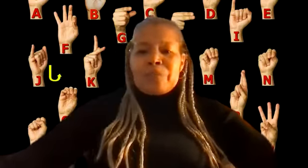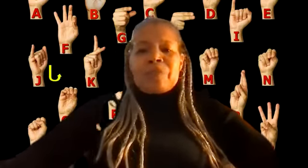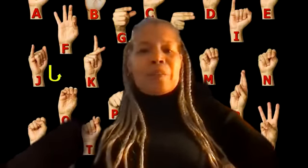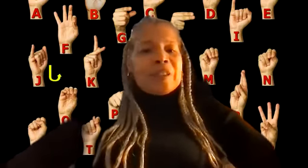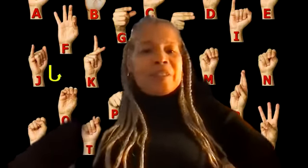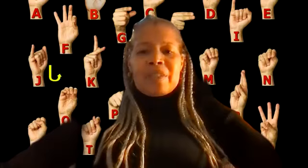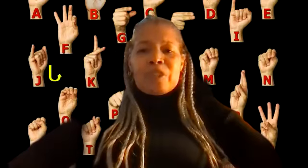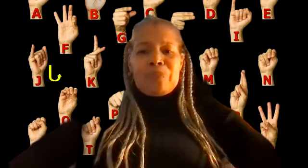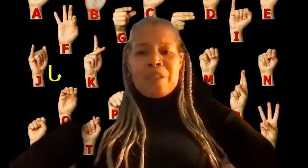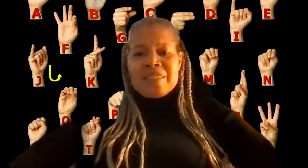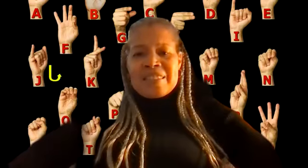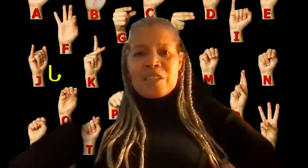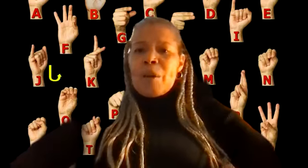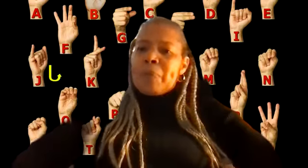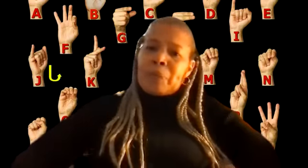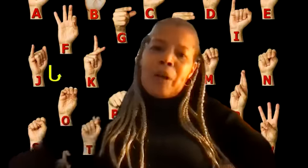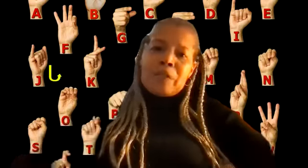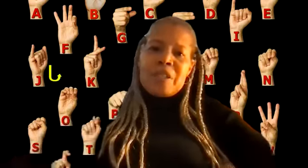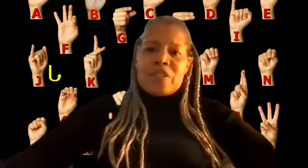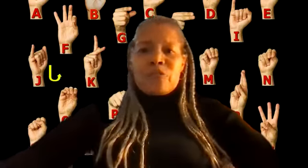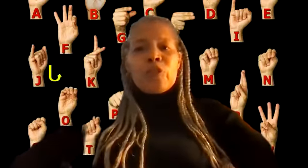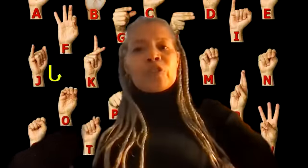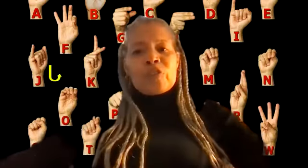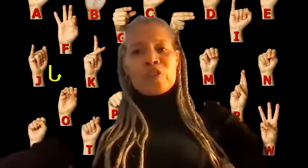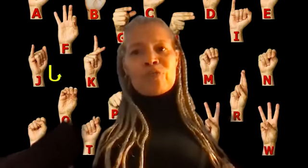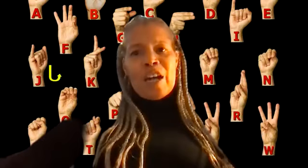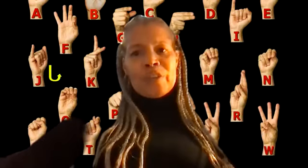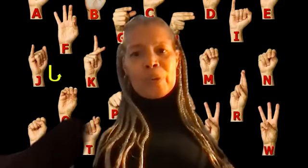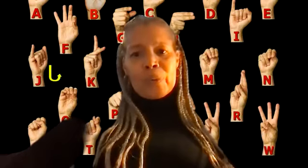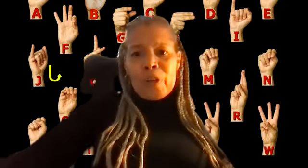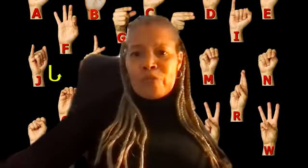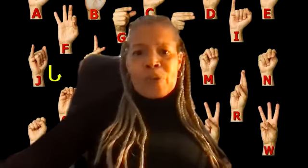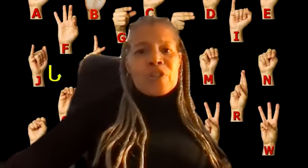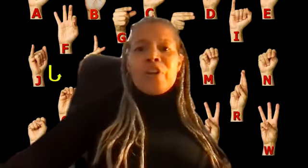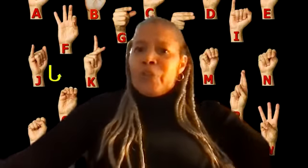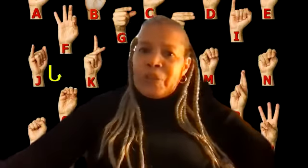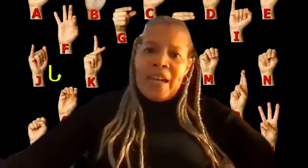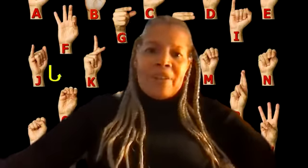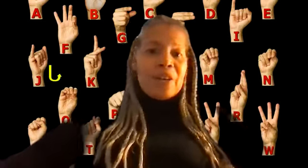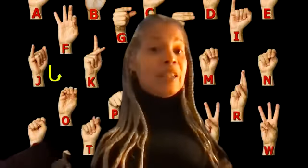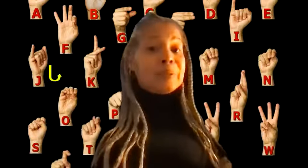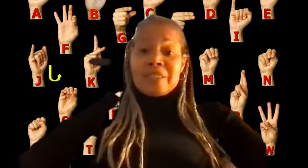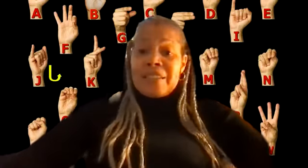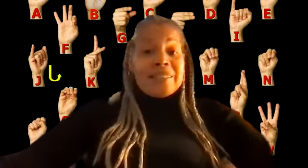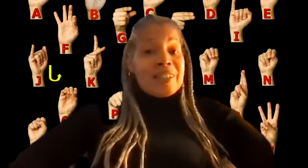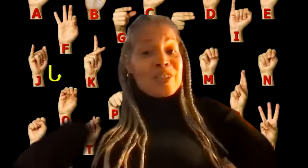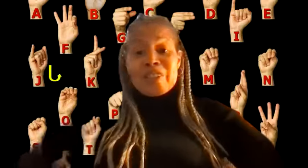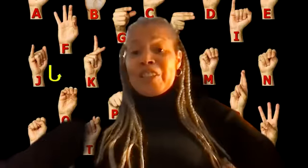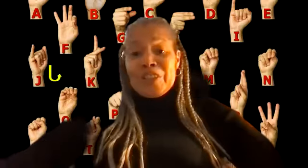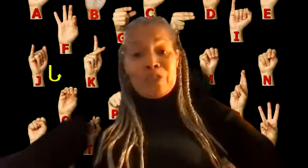good company. They're having good business sense. But the problem is, if you don't diversify your workforce, you're going to have outcomes that are not necessarily good for